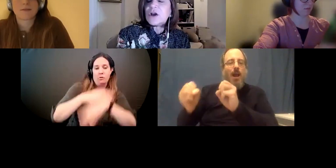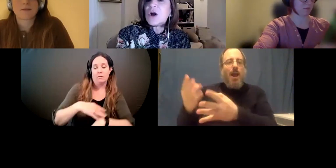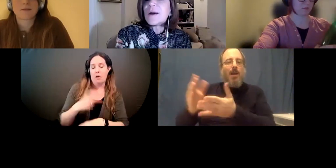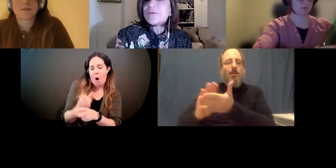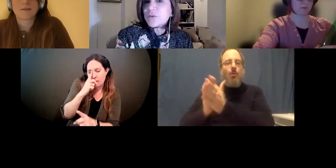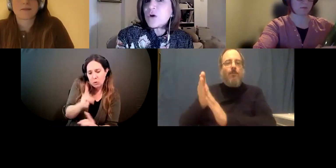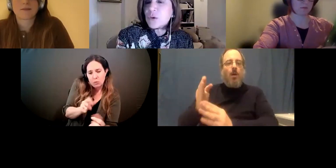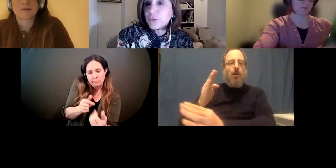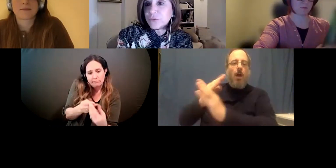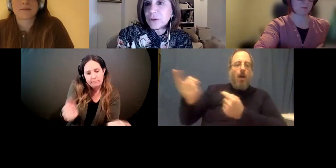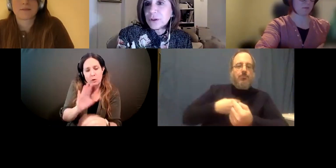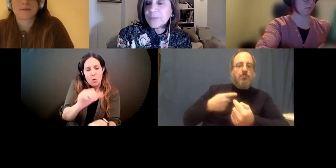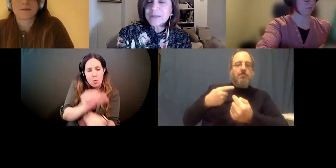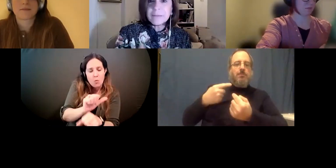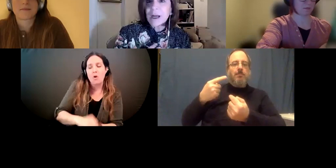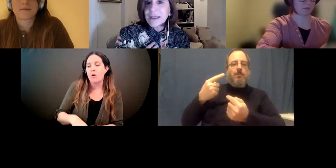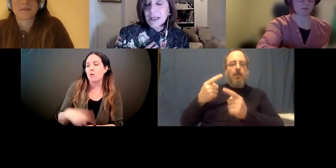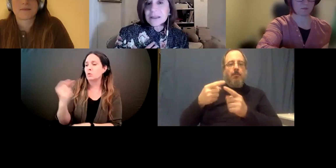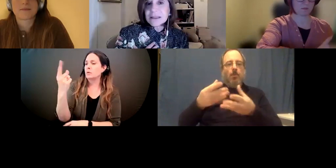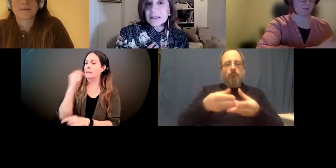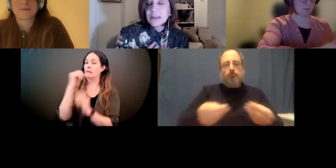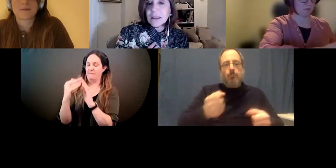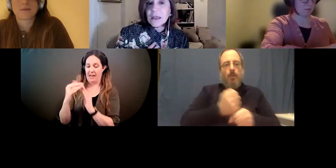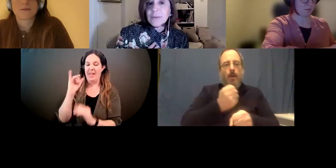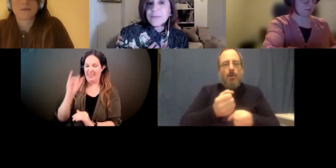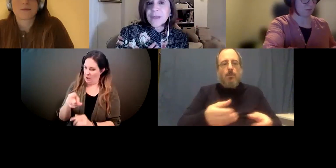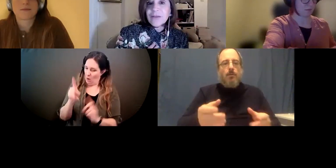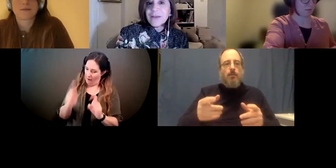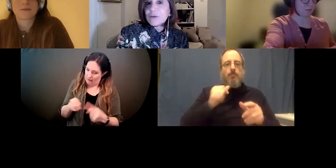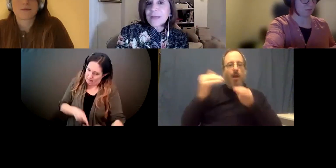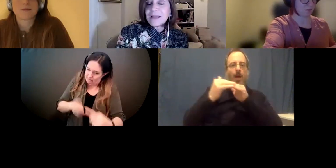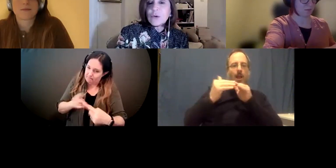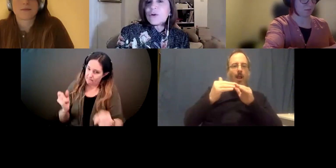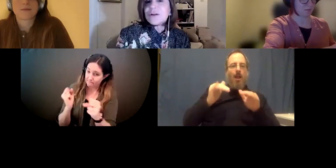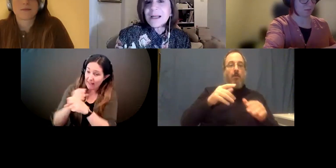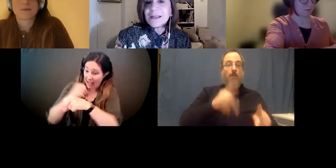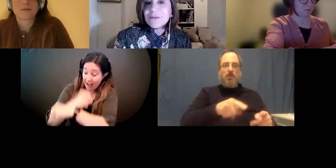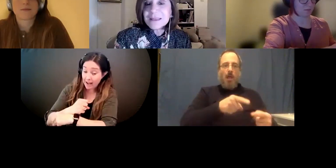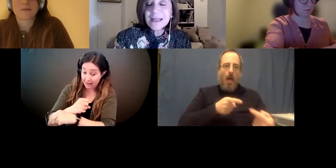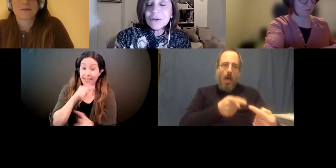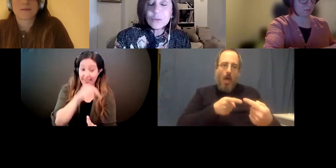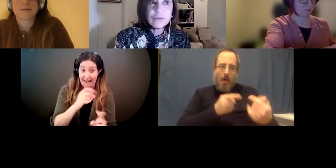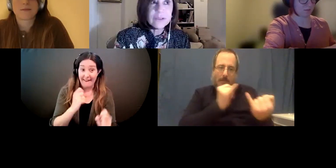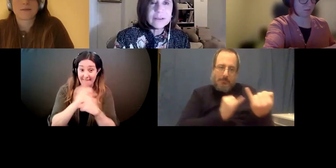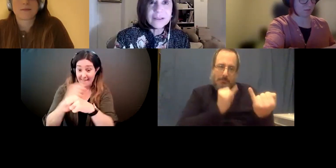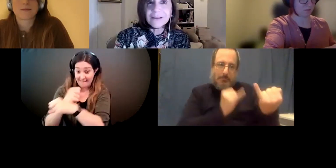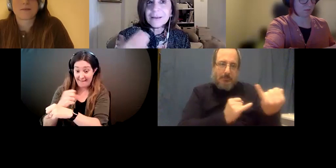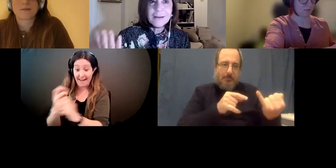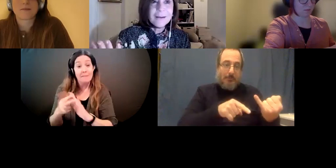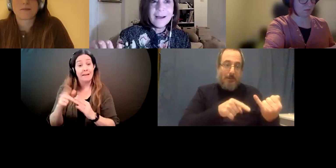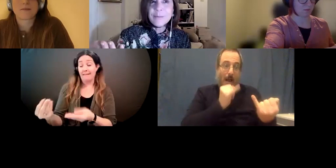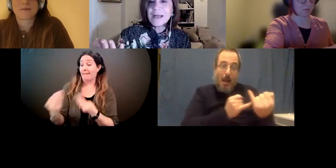and go after those. Because in my case, they create, in order to not give me tenure when